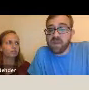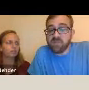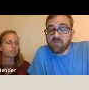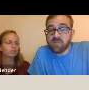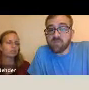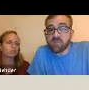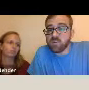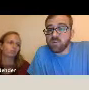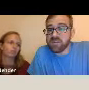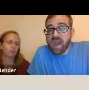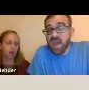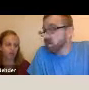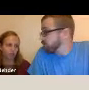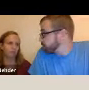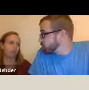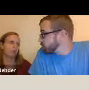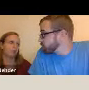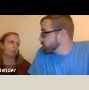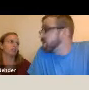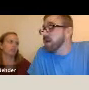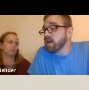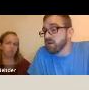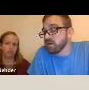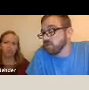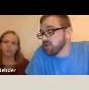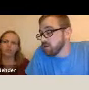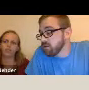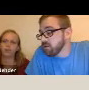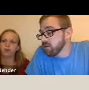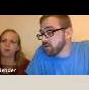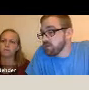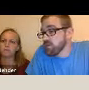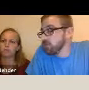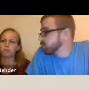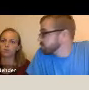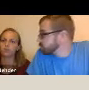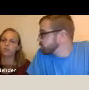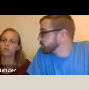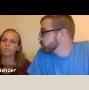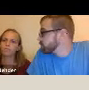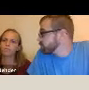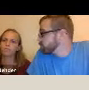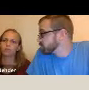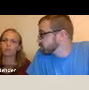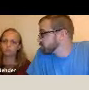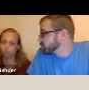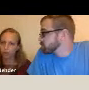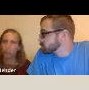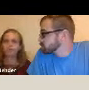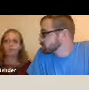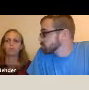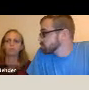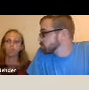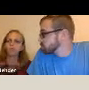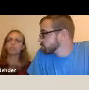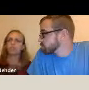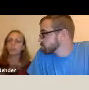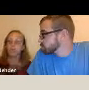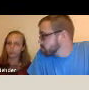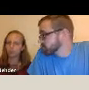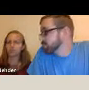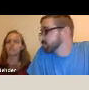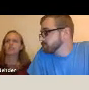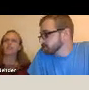The next major thing that we did... That's partnership development. So yeah. Learning how to develop your partnership with churches